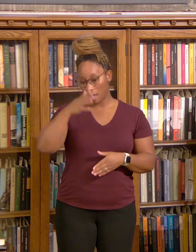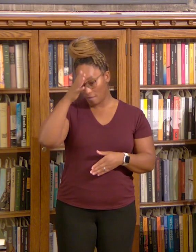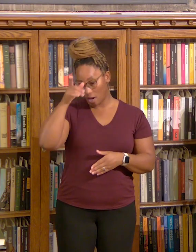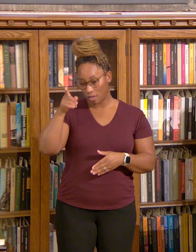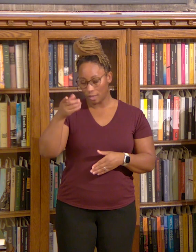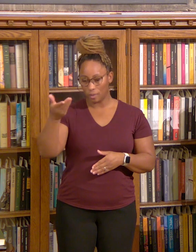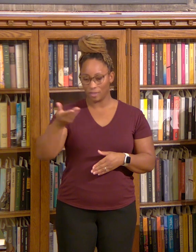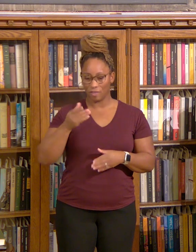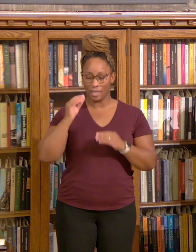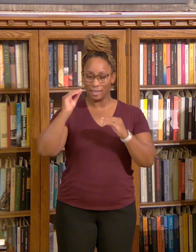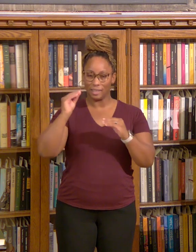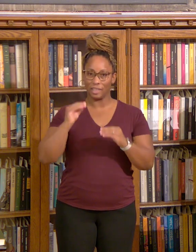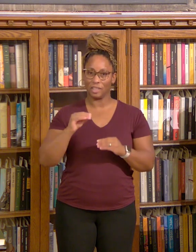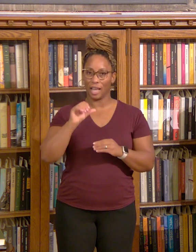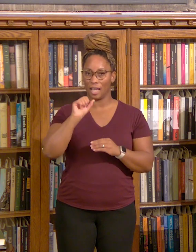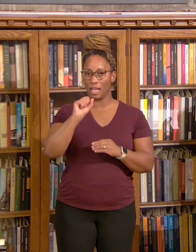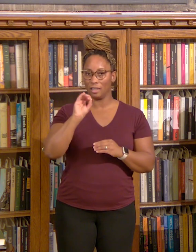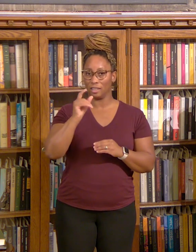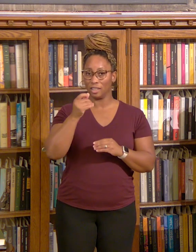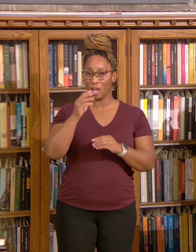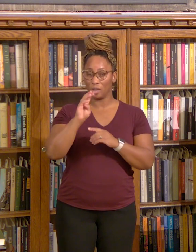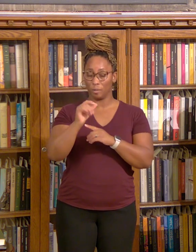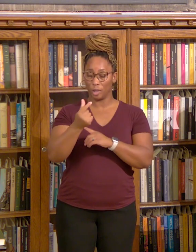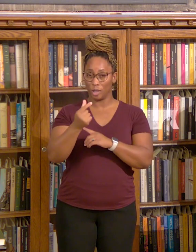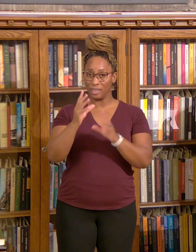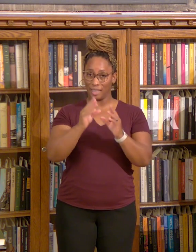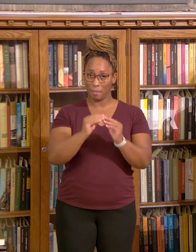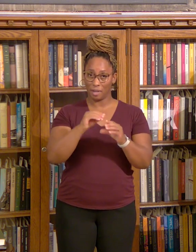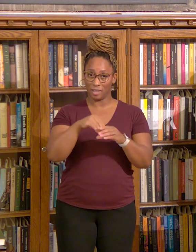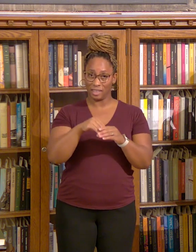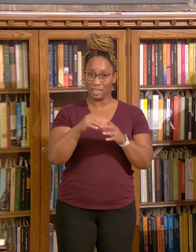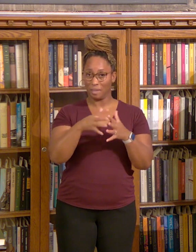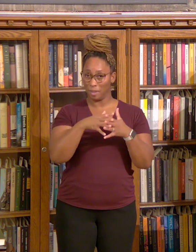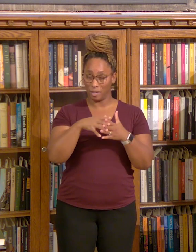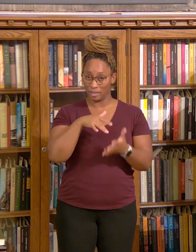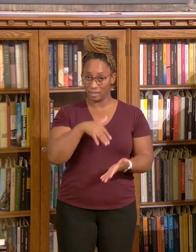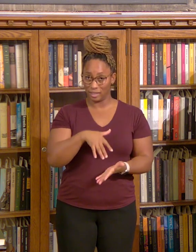been invited to teach at the salsburg seminar in American